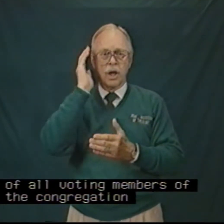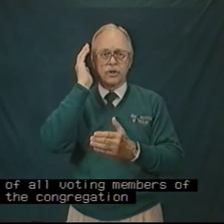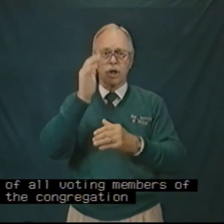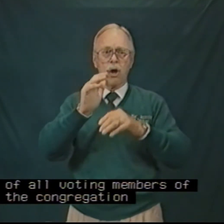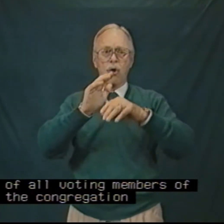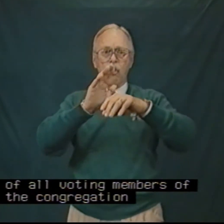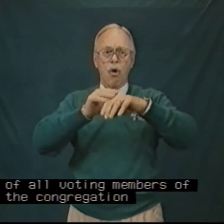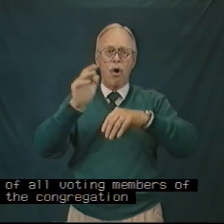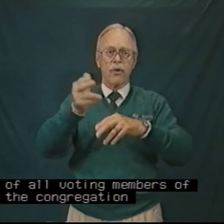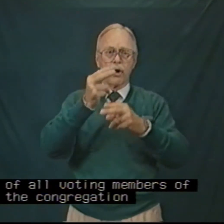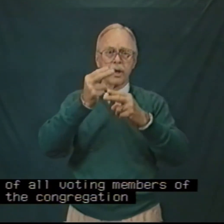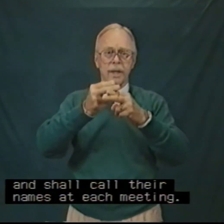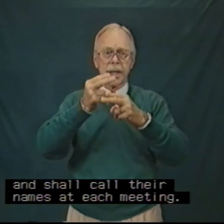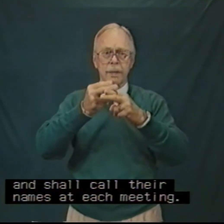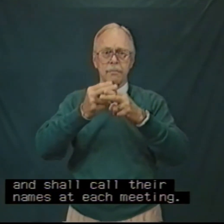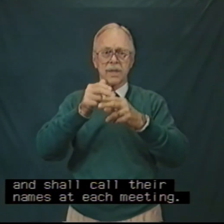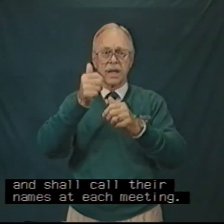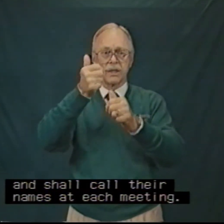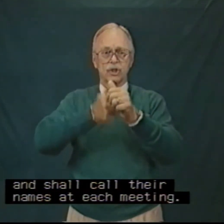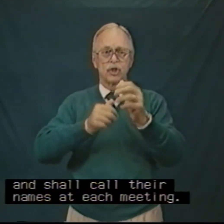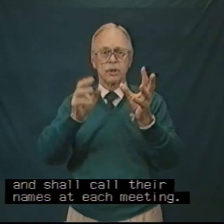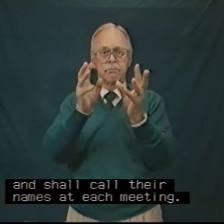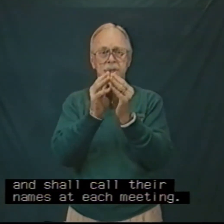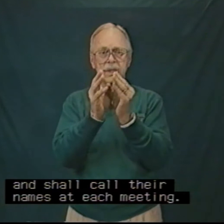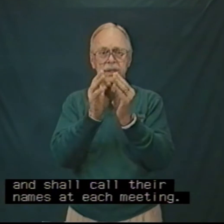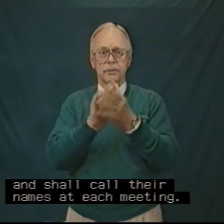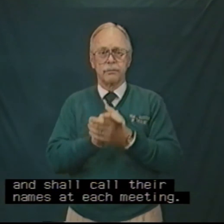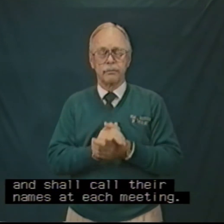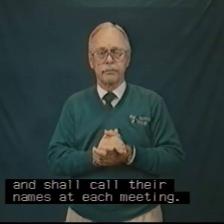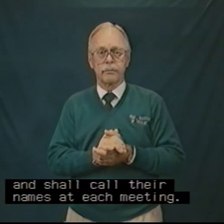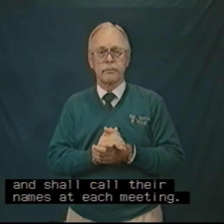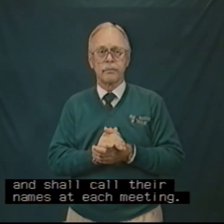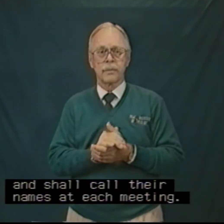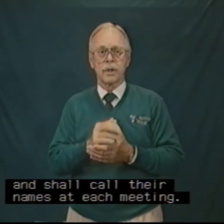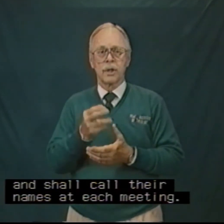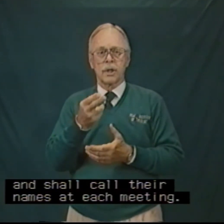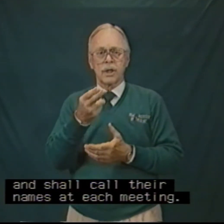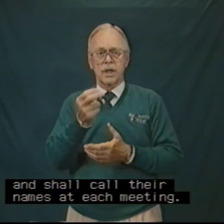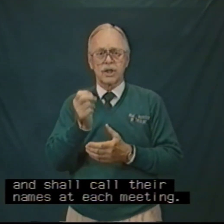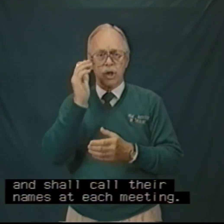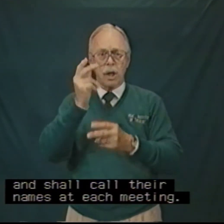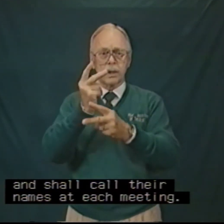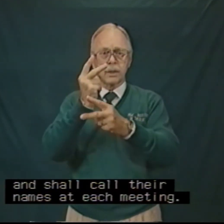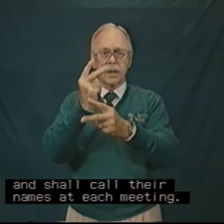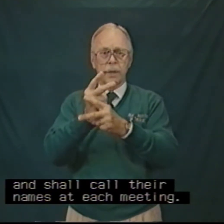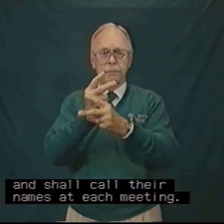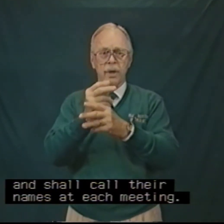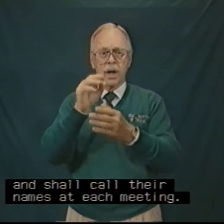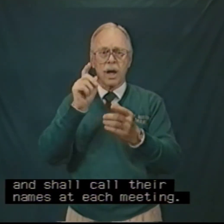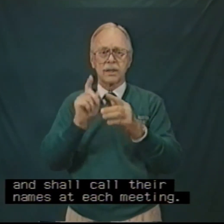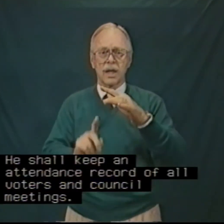names at each meeting. He shall keep an attendance record of all voters and council meetings.